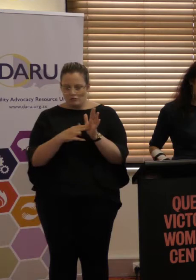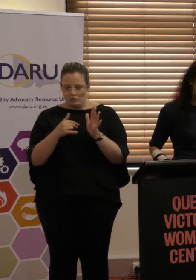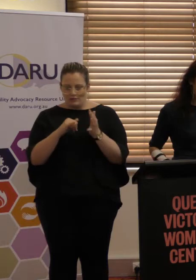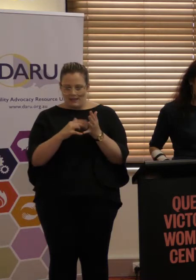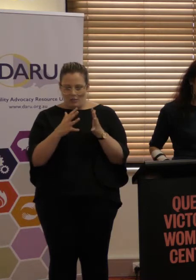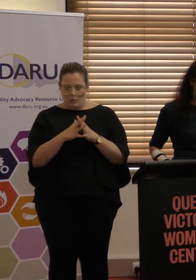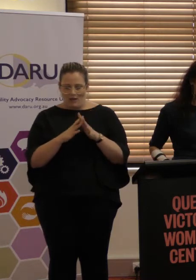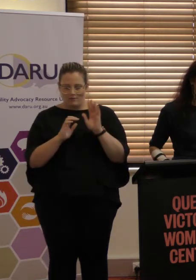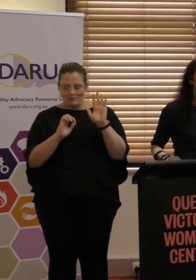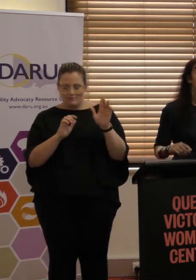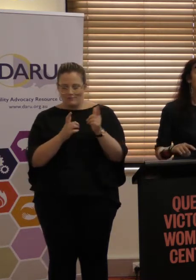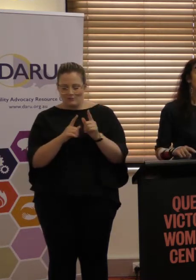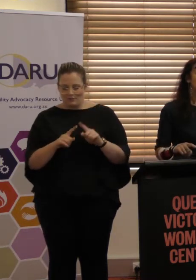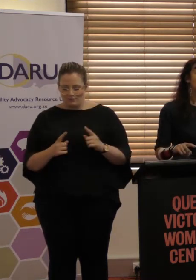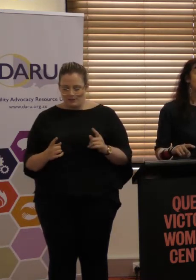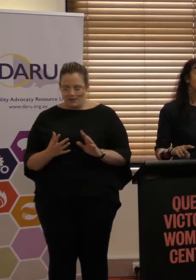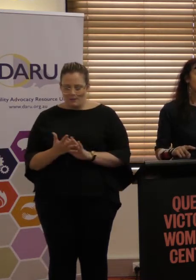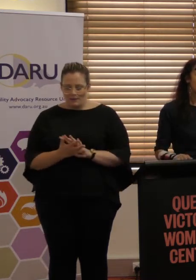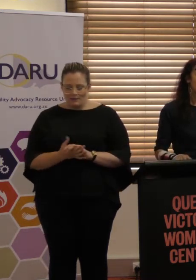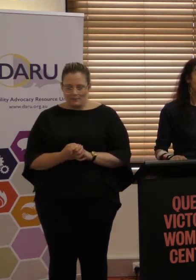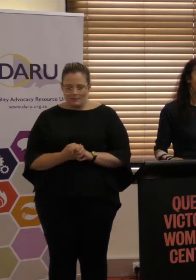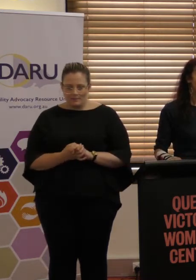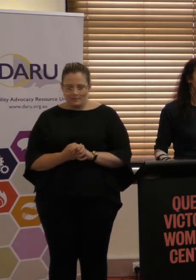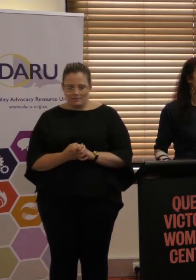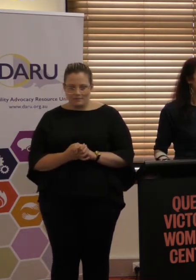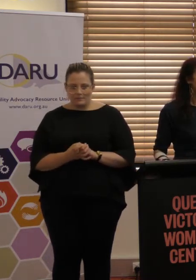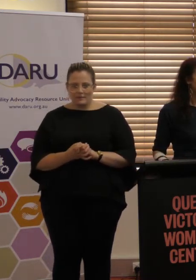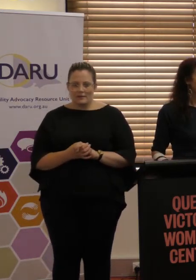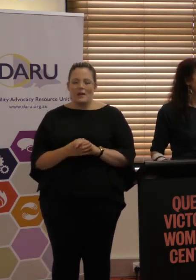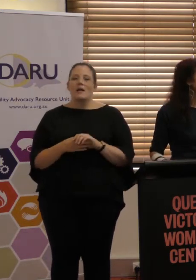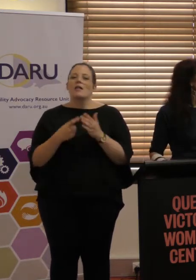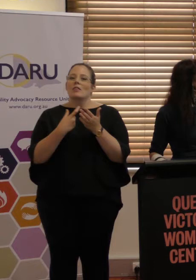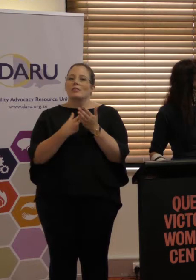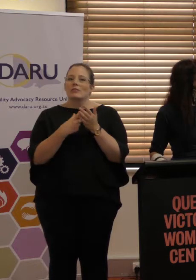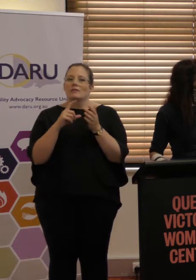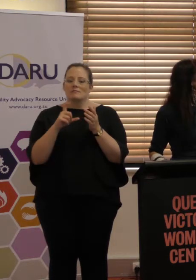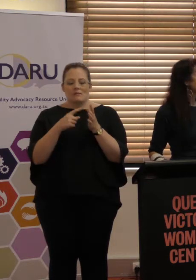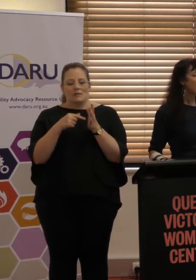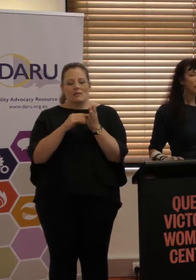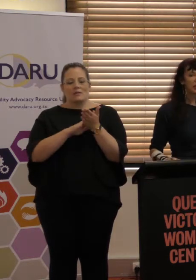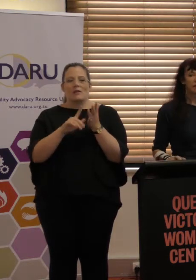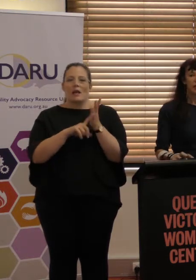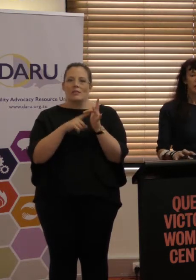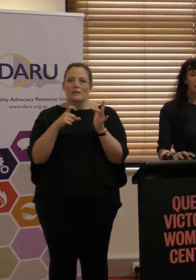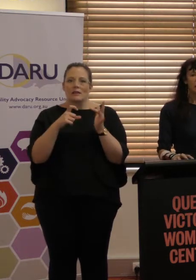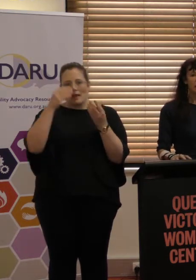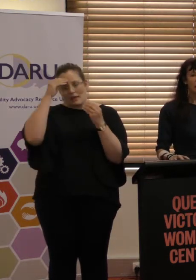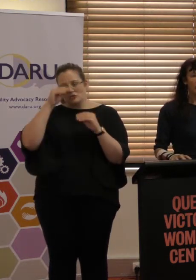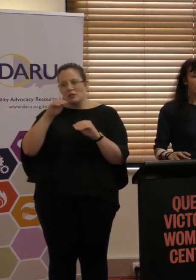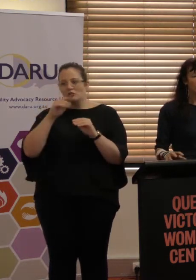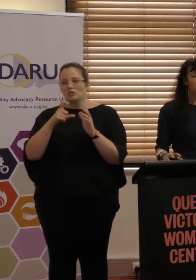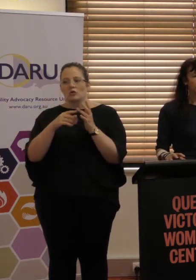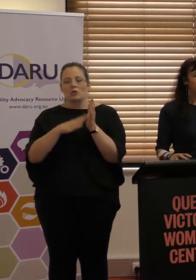and Victorian terminology mixed up. The Catholic Education Commission in Victoria. But let's face it,